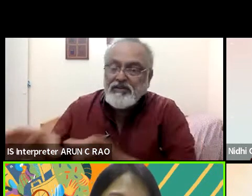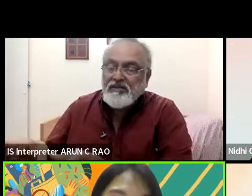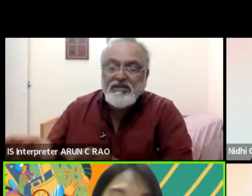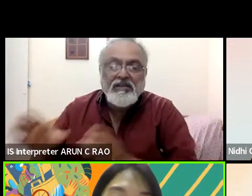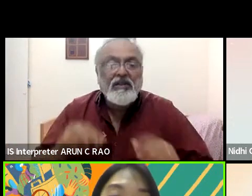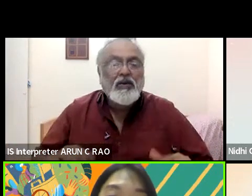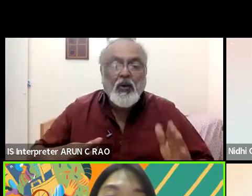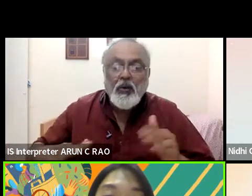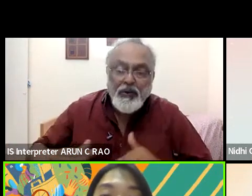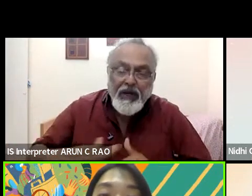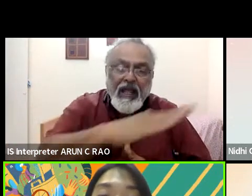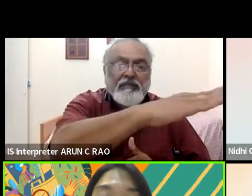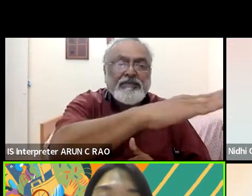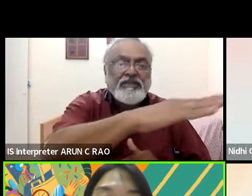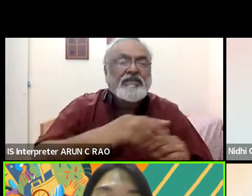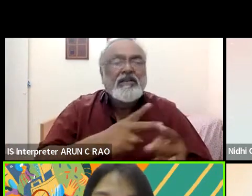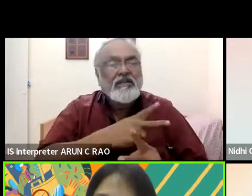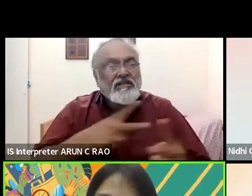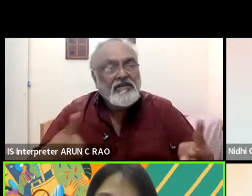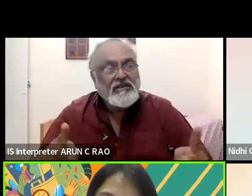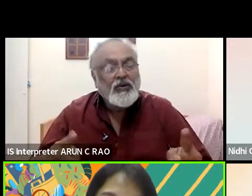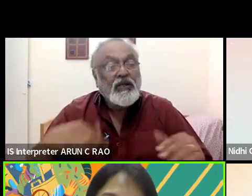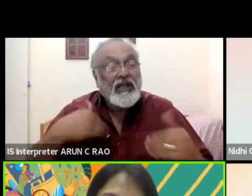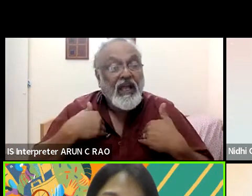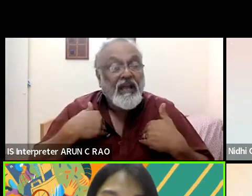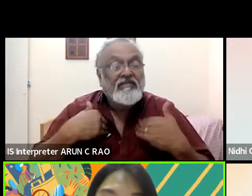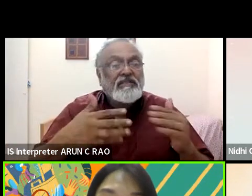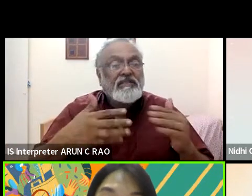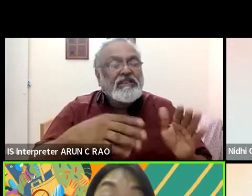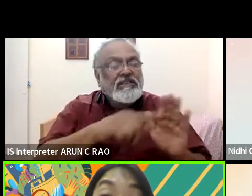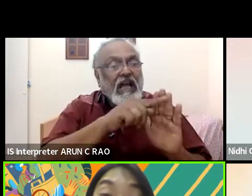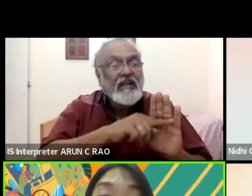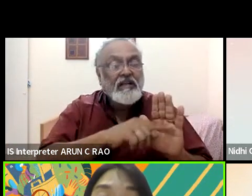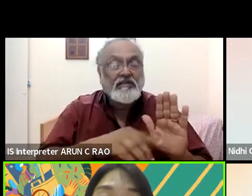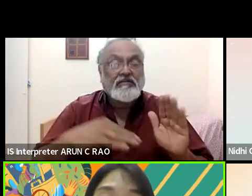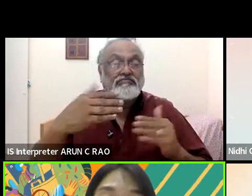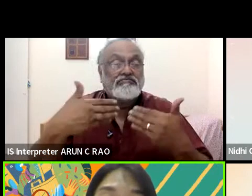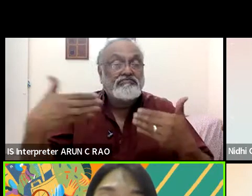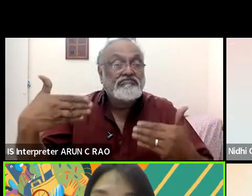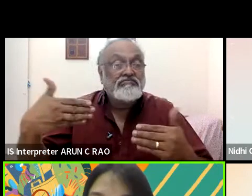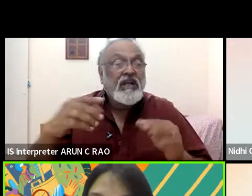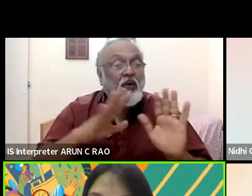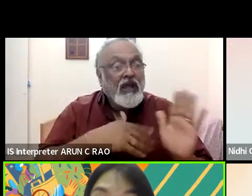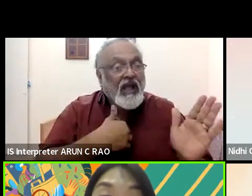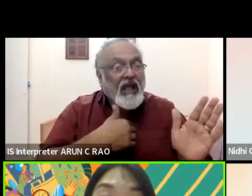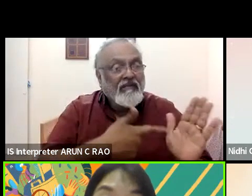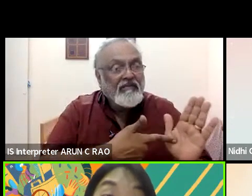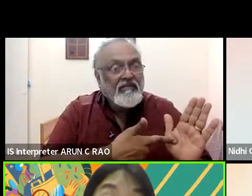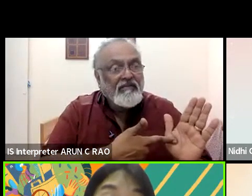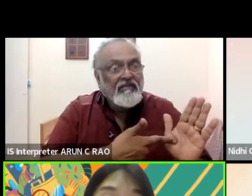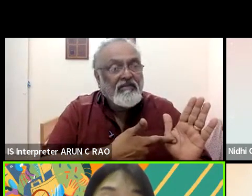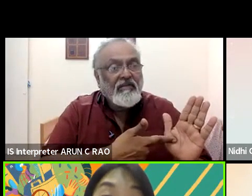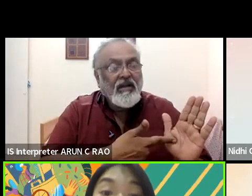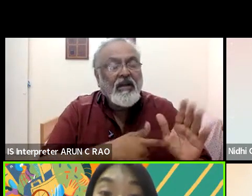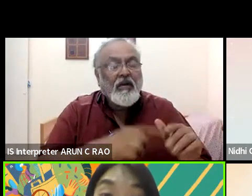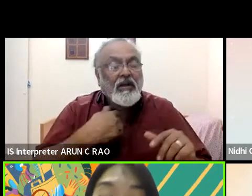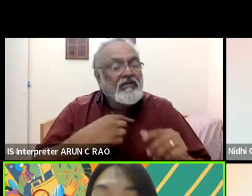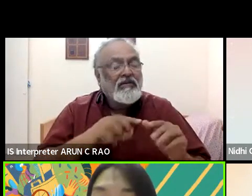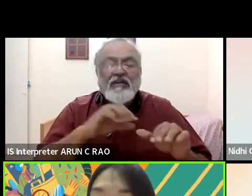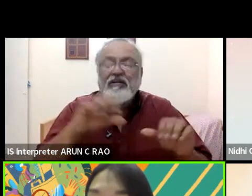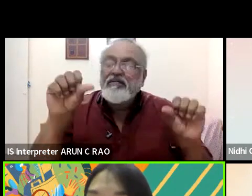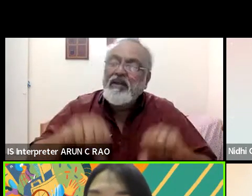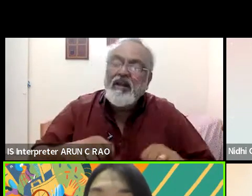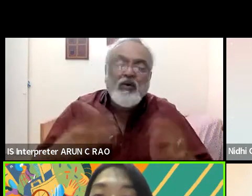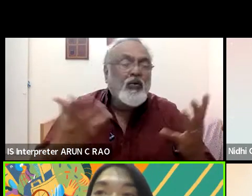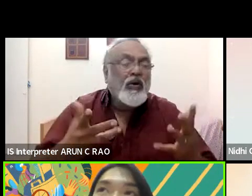the standards in a way exist, but we face the same problem in implementation and sort of monitoring the actual